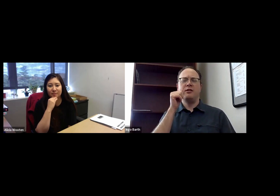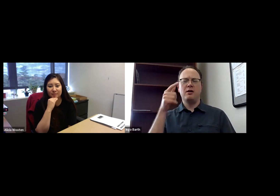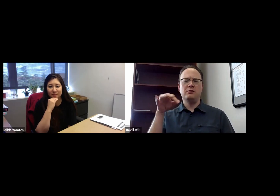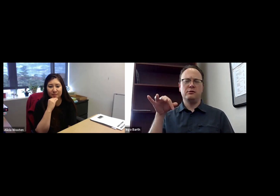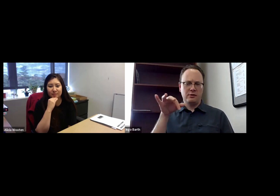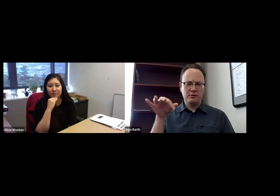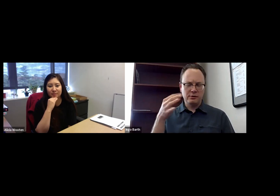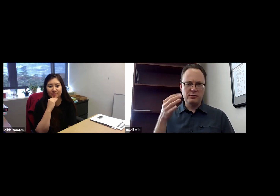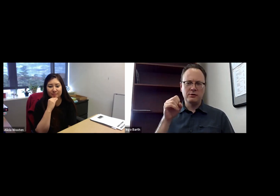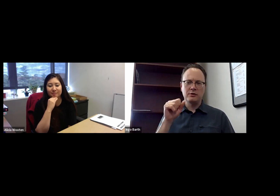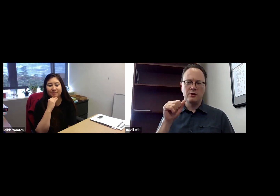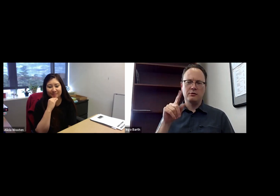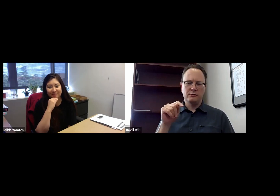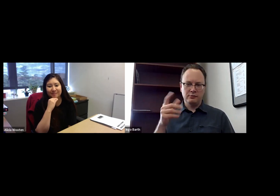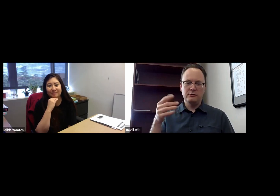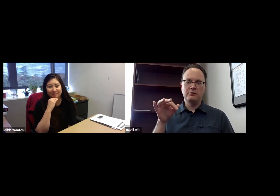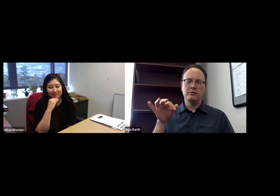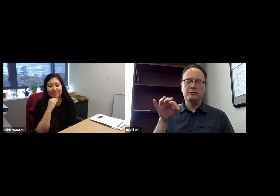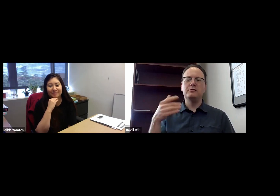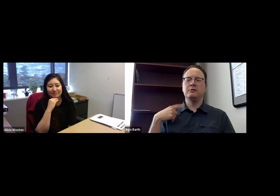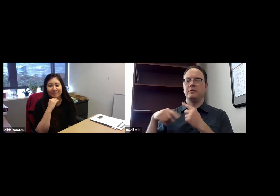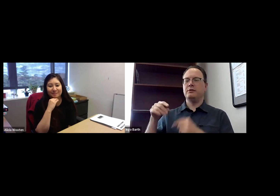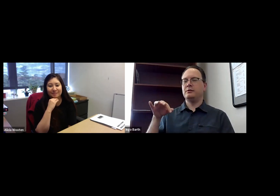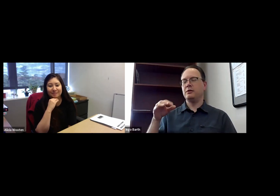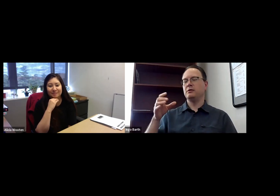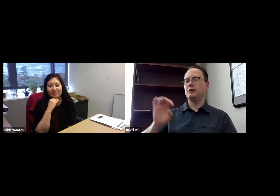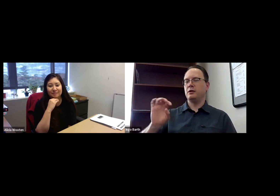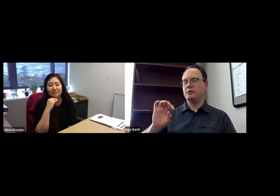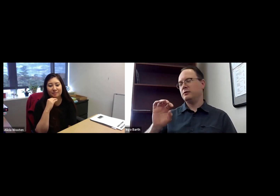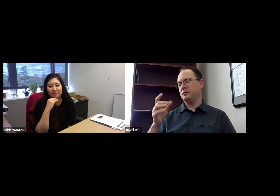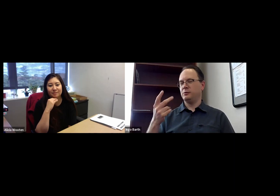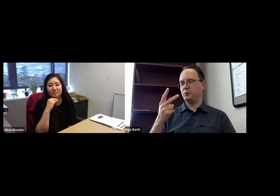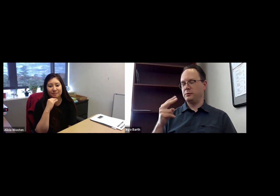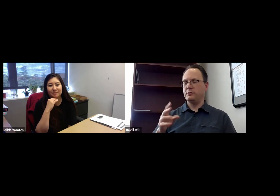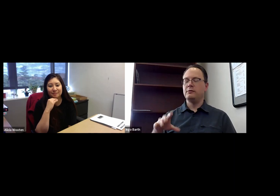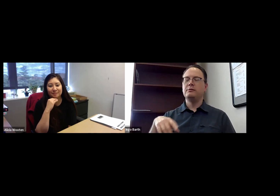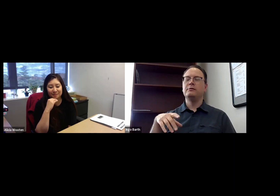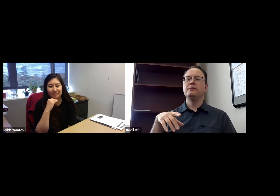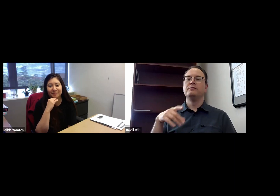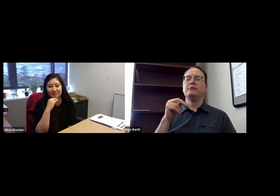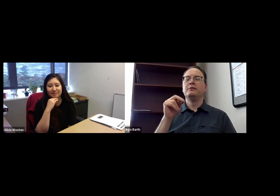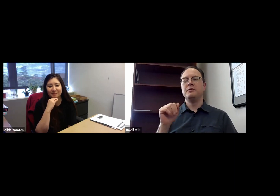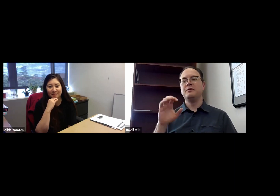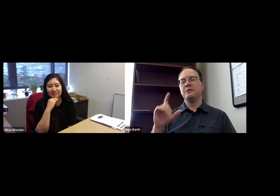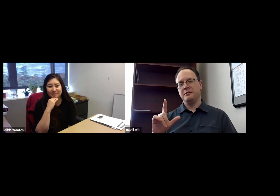so if you have double, then they make that two sort of go down, like it's smaller.